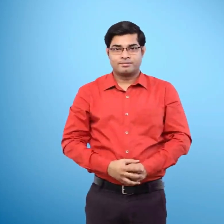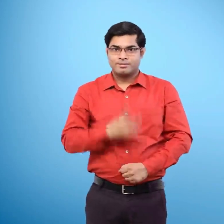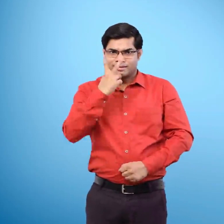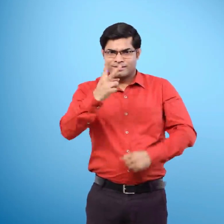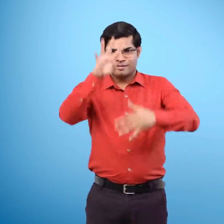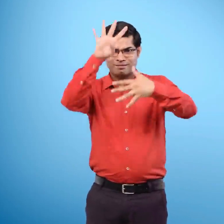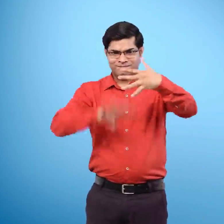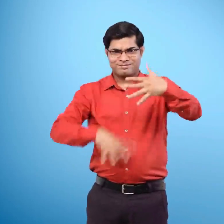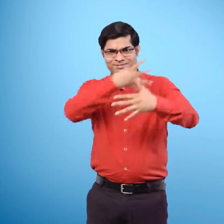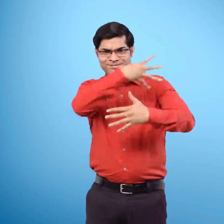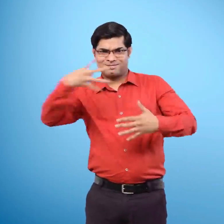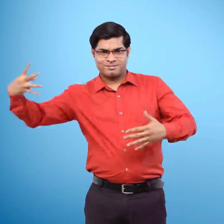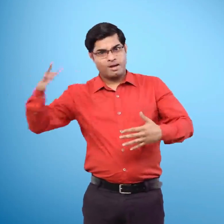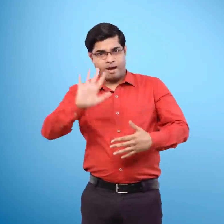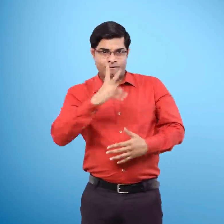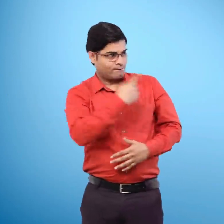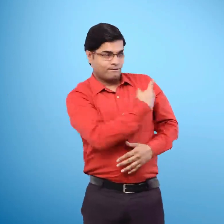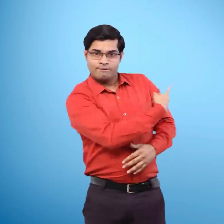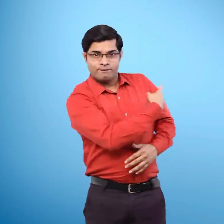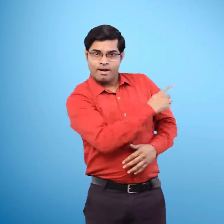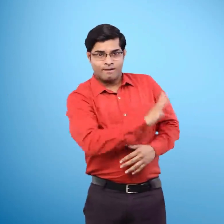16 rows and 8 columns.